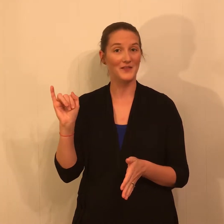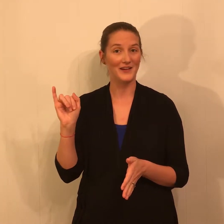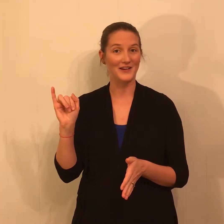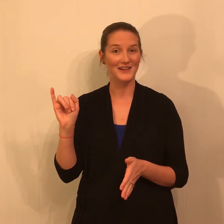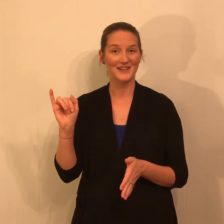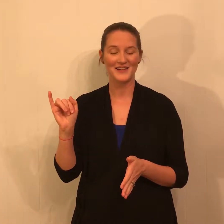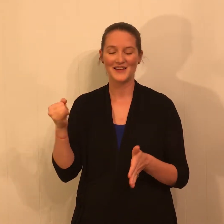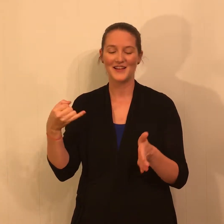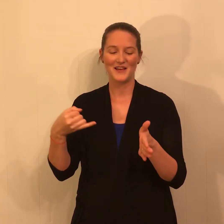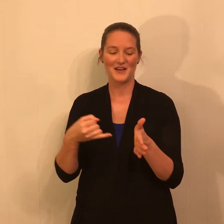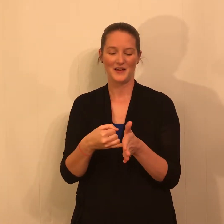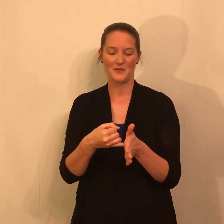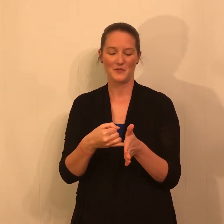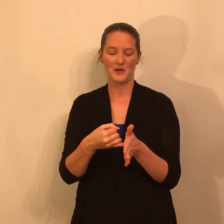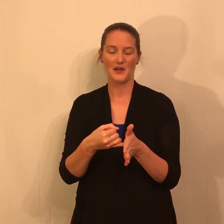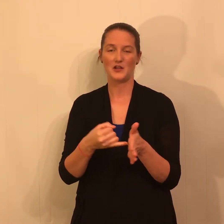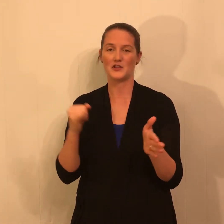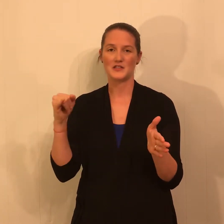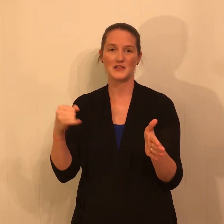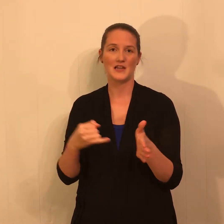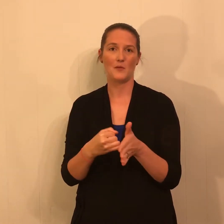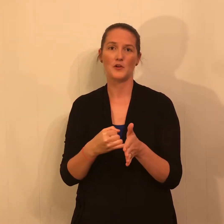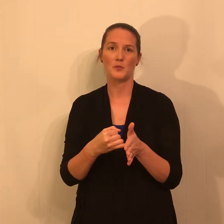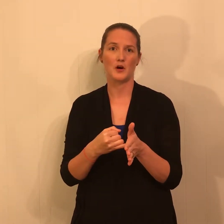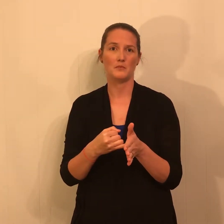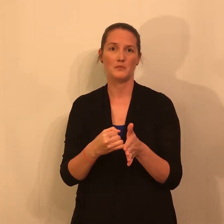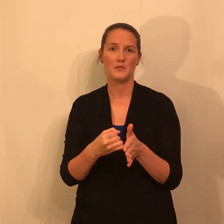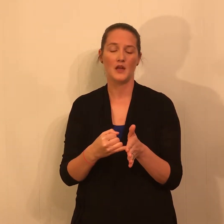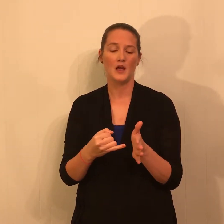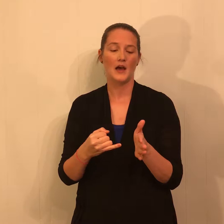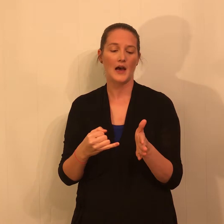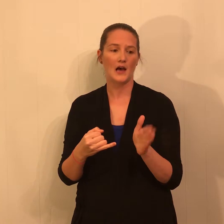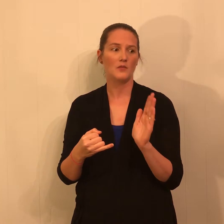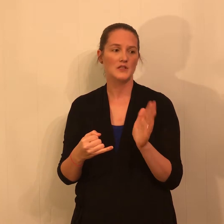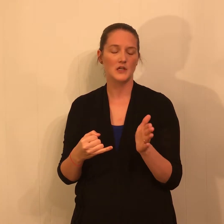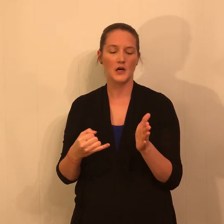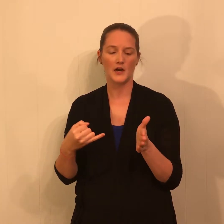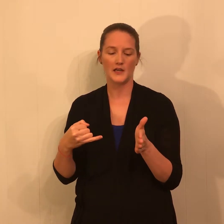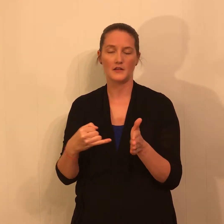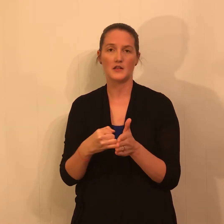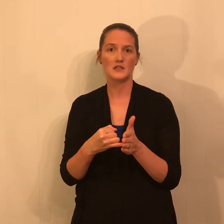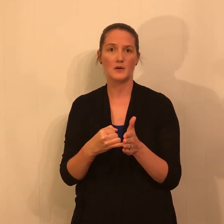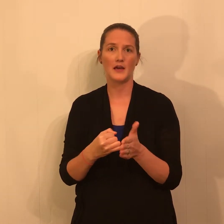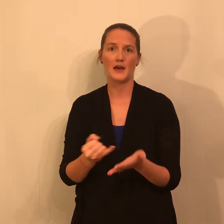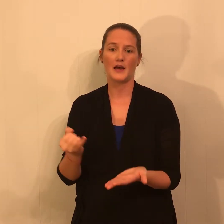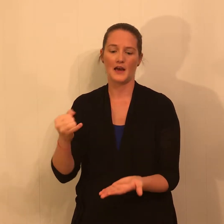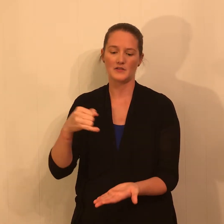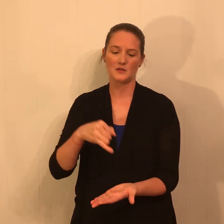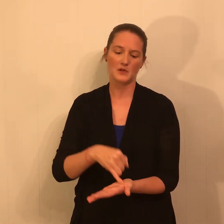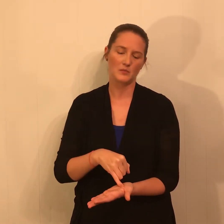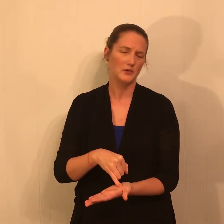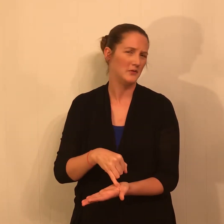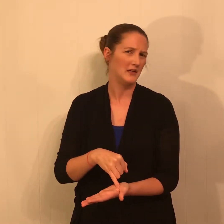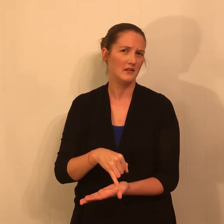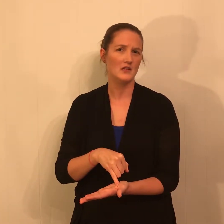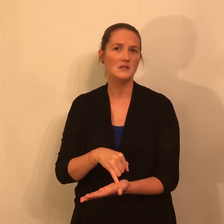finger. And you're just stabbing your palm. I was taught it this way. I have seen people do it this